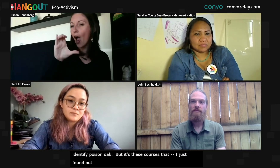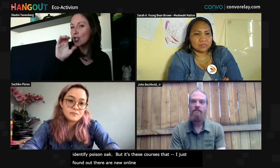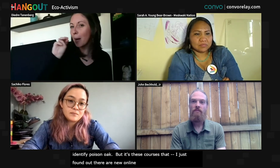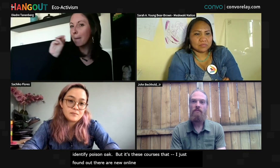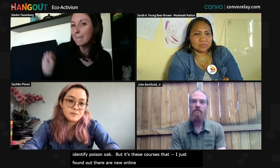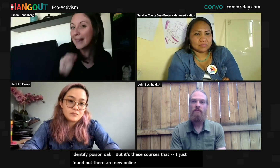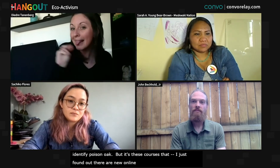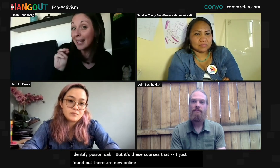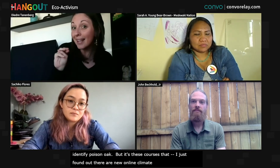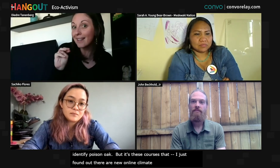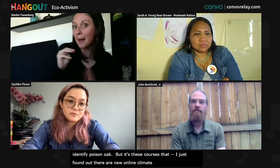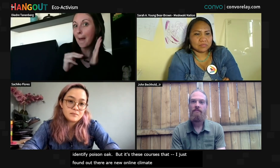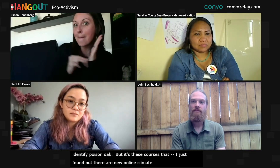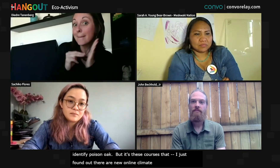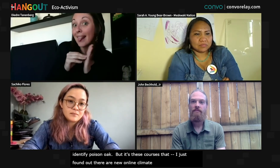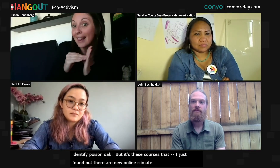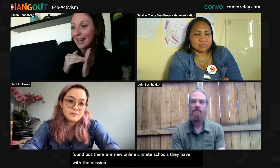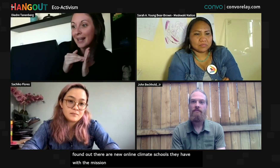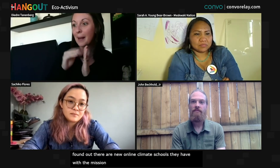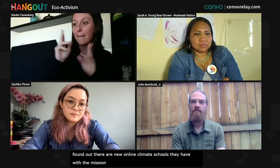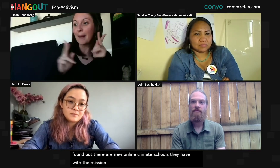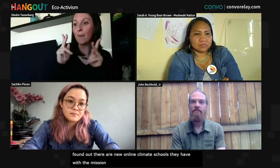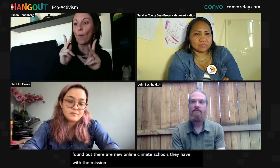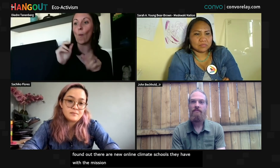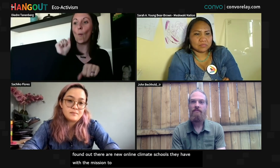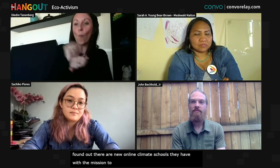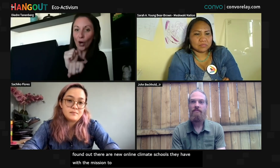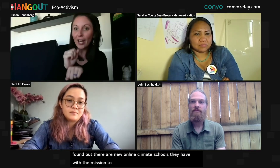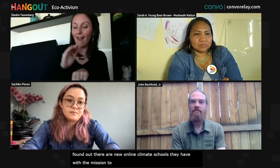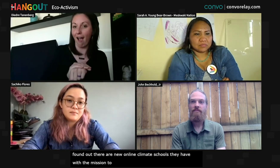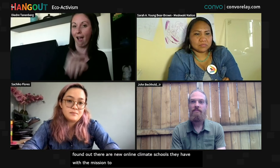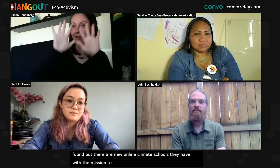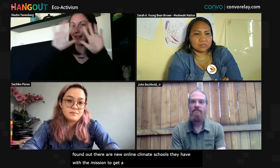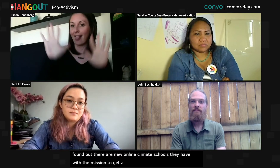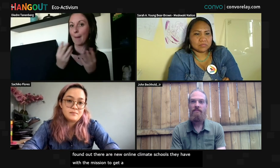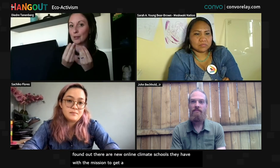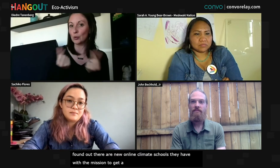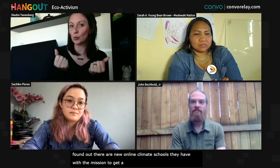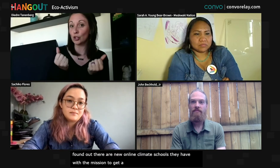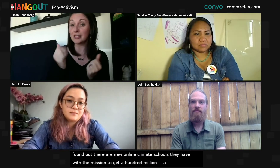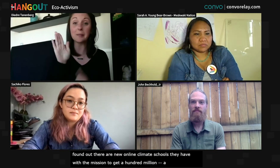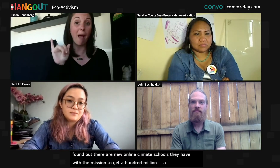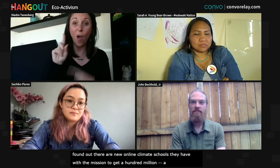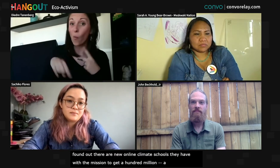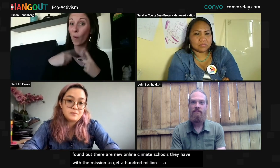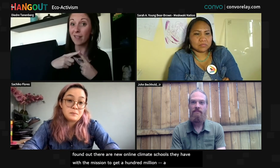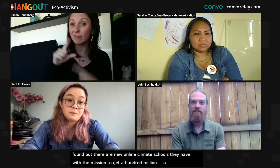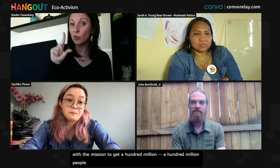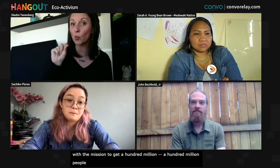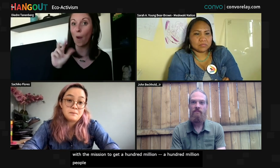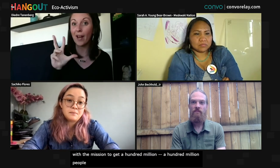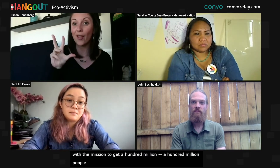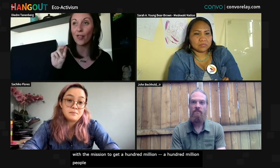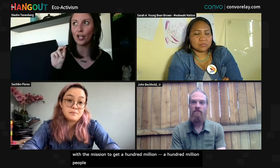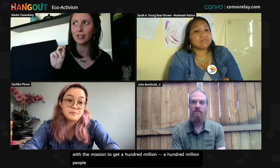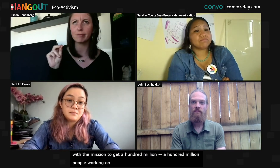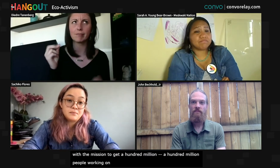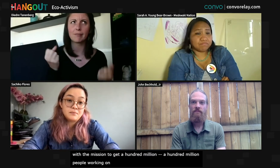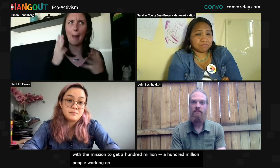mission to get 100 million people working on climate solutions. And they want to do it by